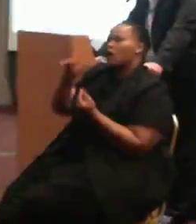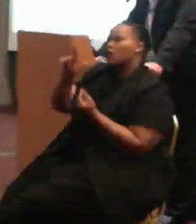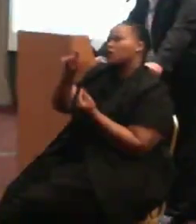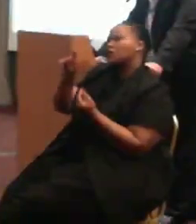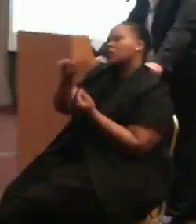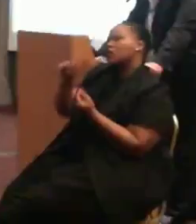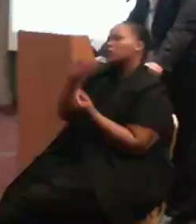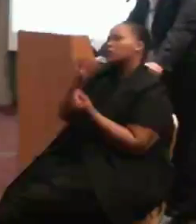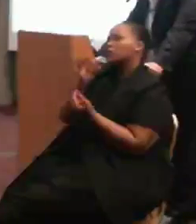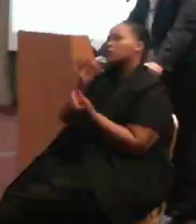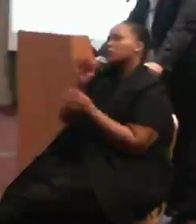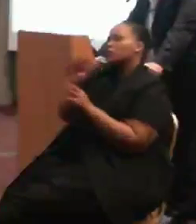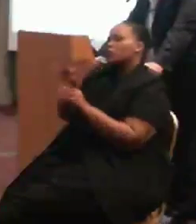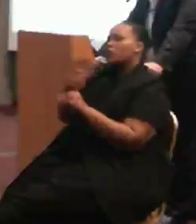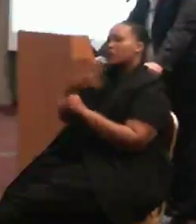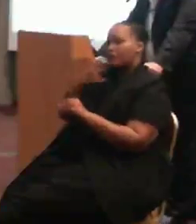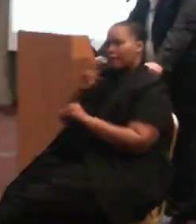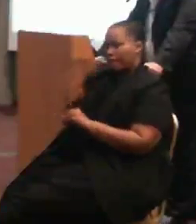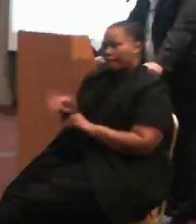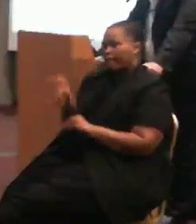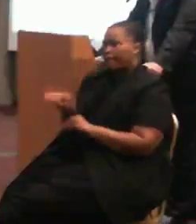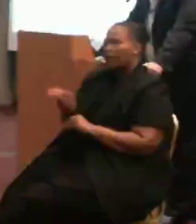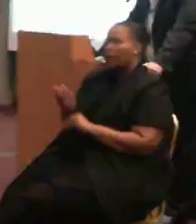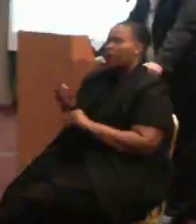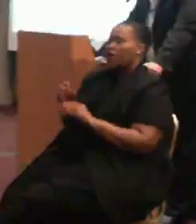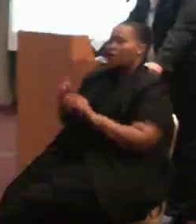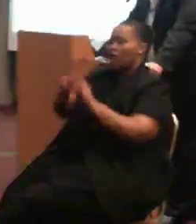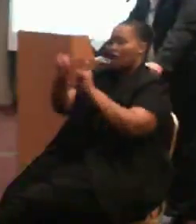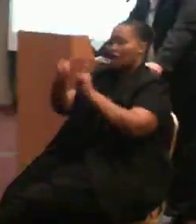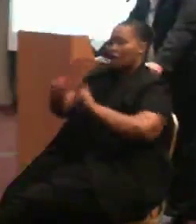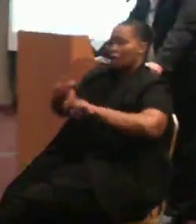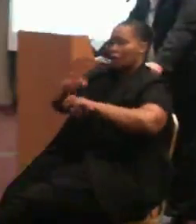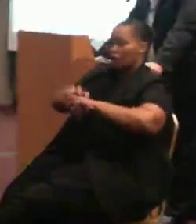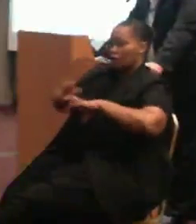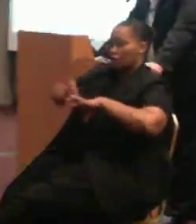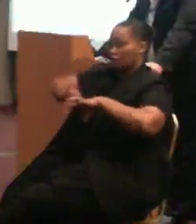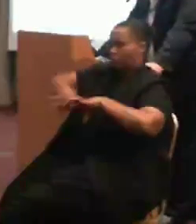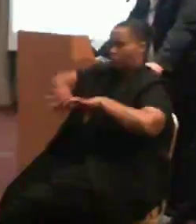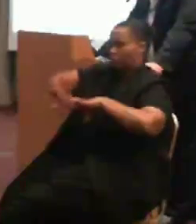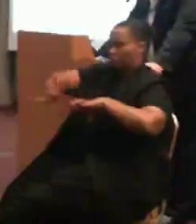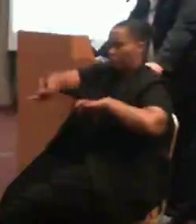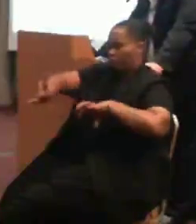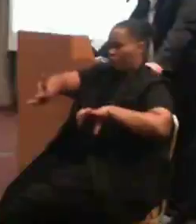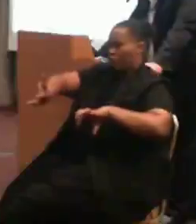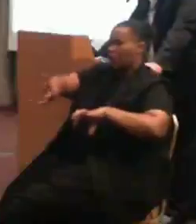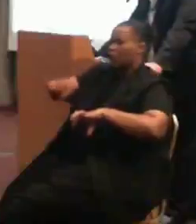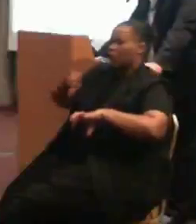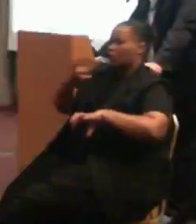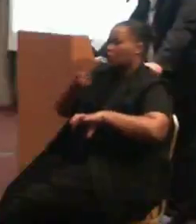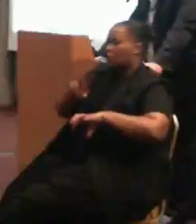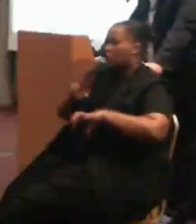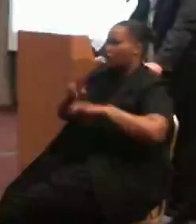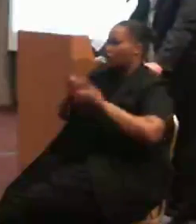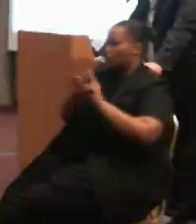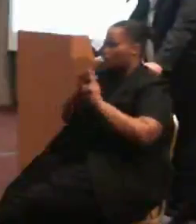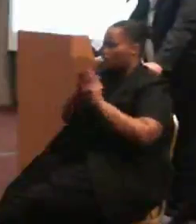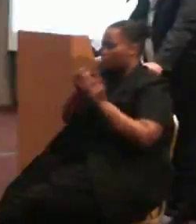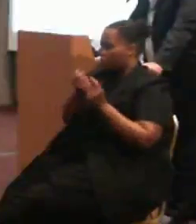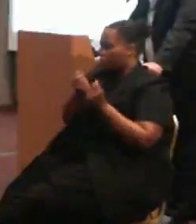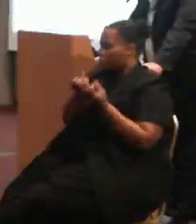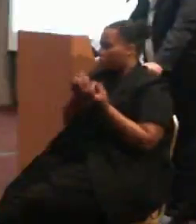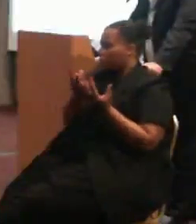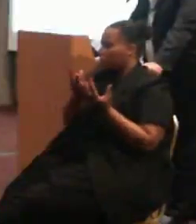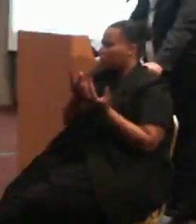I stand by what I said, that Eskom, for transparency's sake, needs to be broken up so that you can see what the transfer pricing is between the units. That